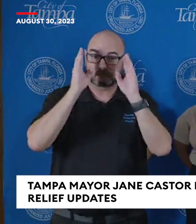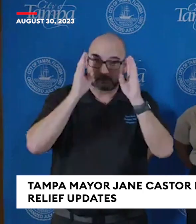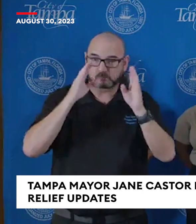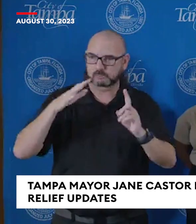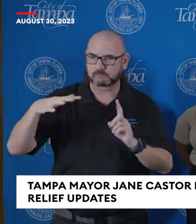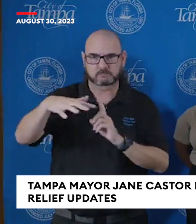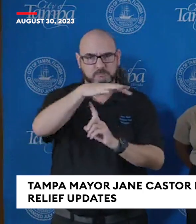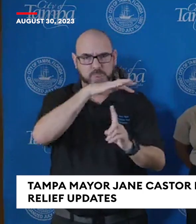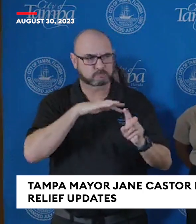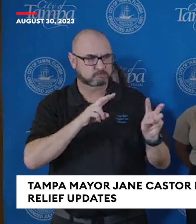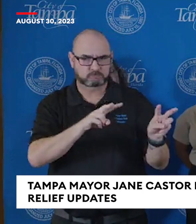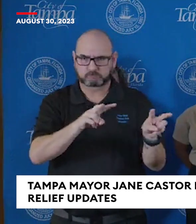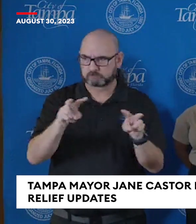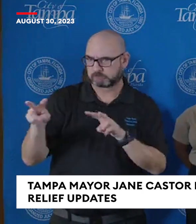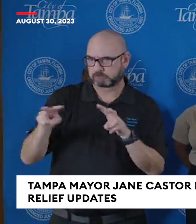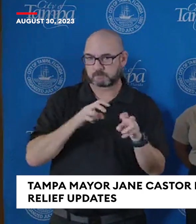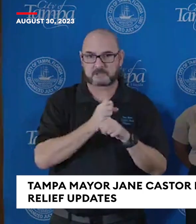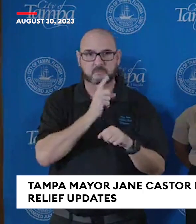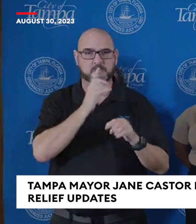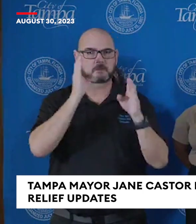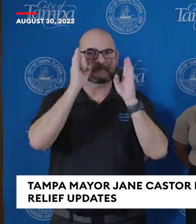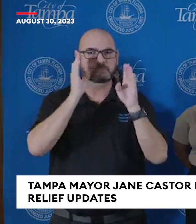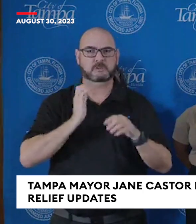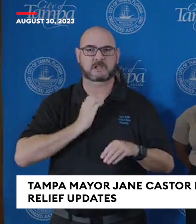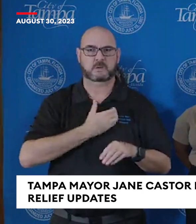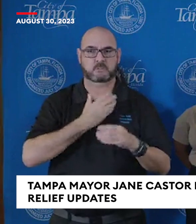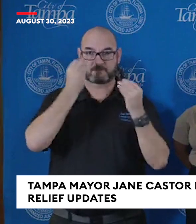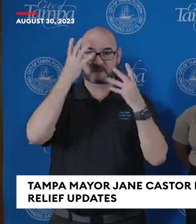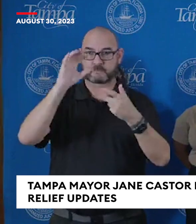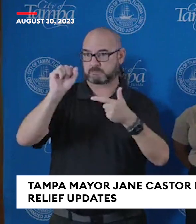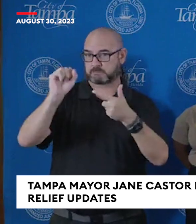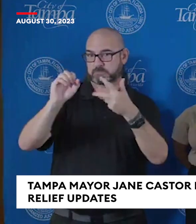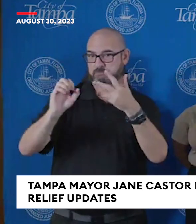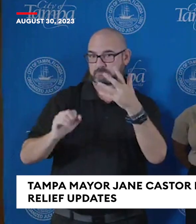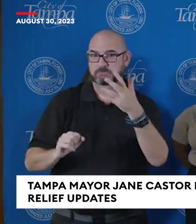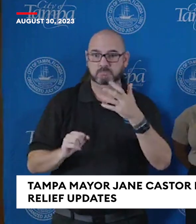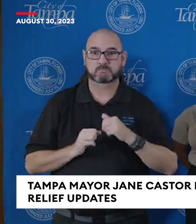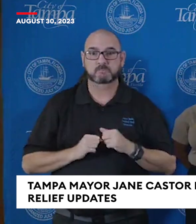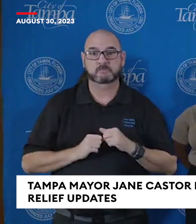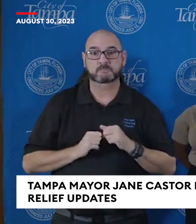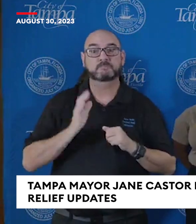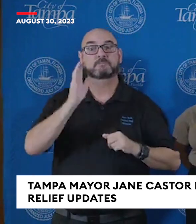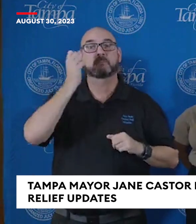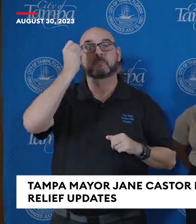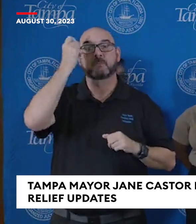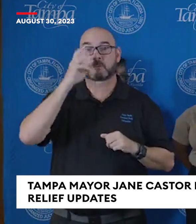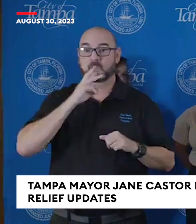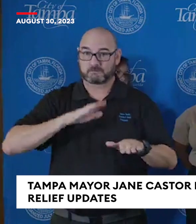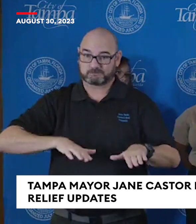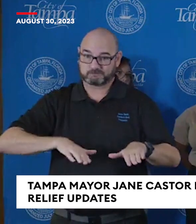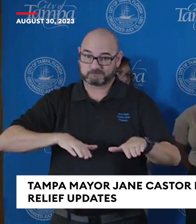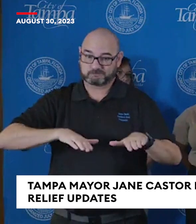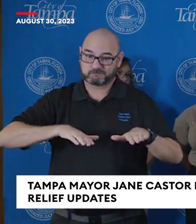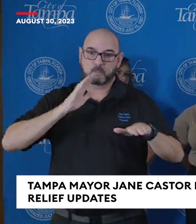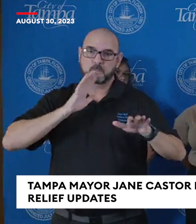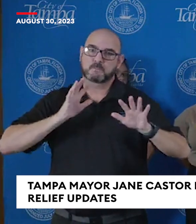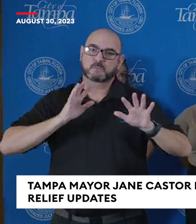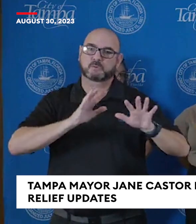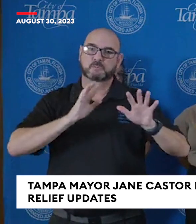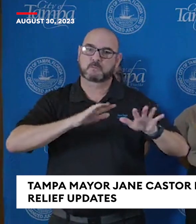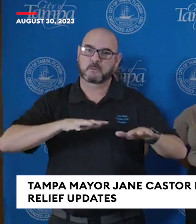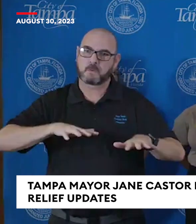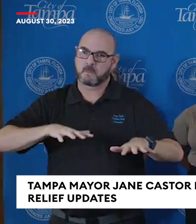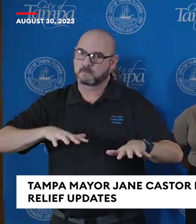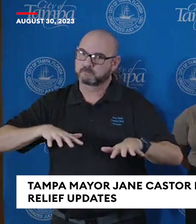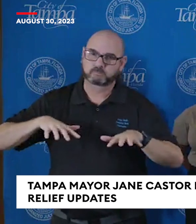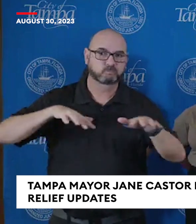tuned, stay informed of the real-time information, because as that water comes in, it's going to come in very quickly, and you're not going to be able